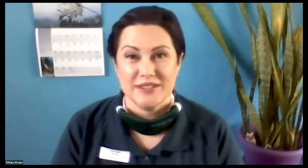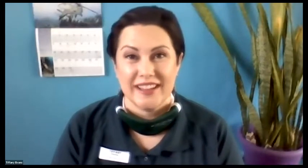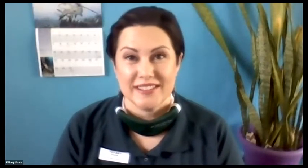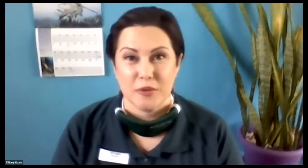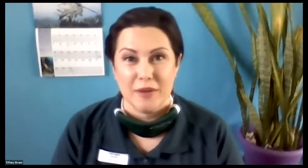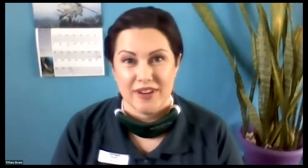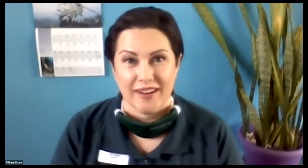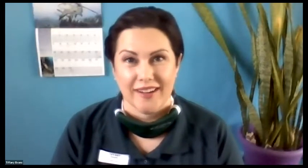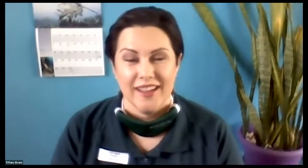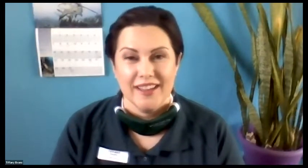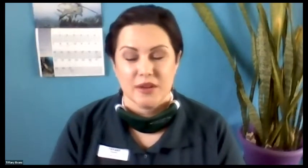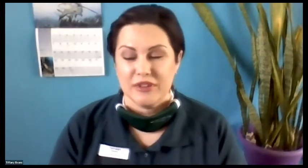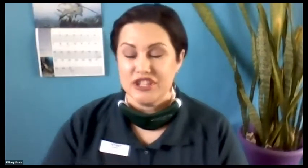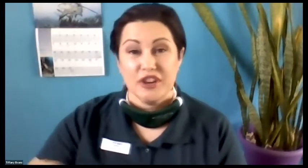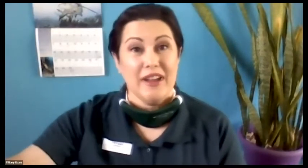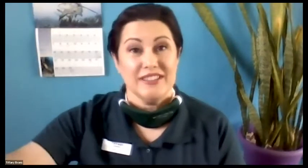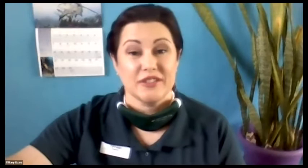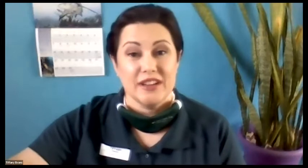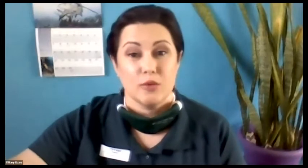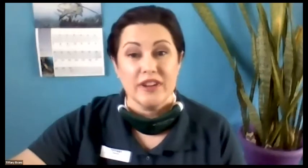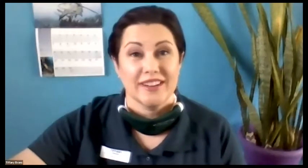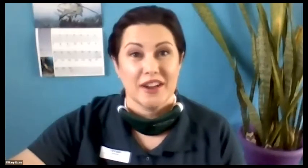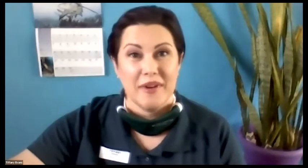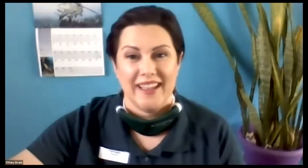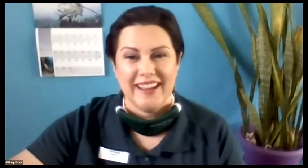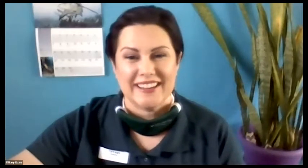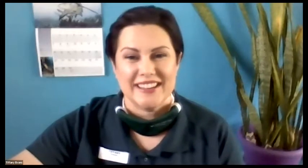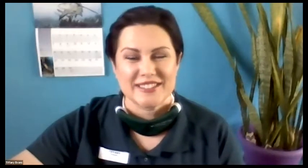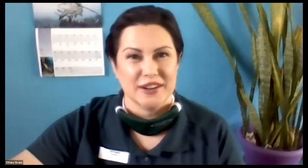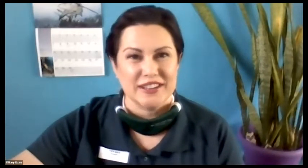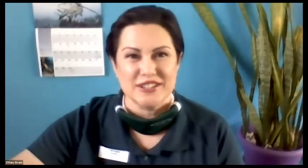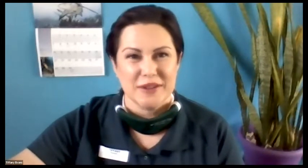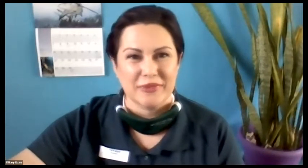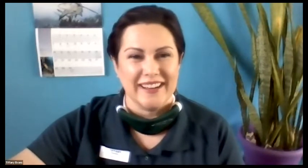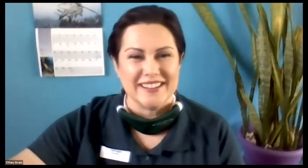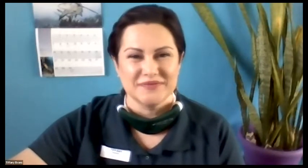today's webinar. So I'm going to share my screen. We are going to go ahead and get started and jump right in.